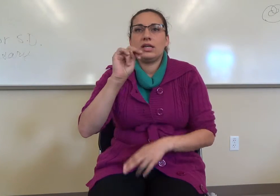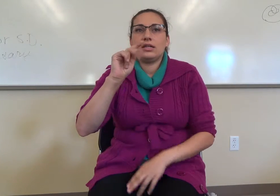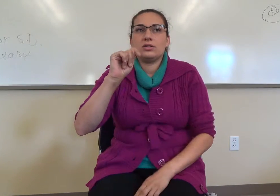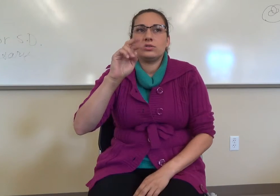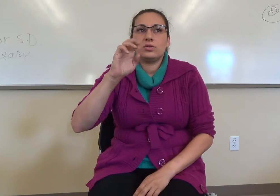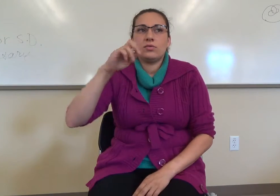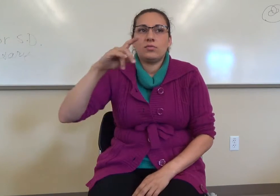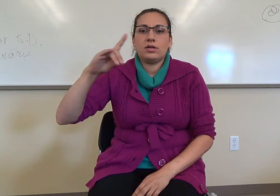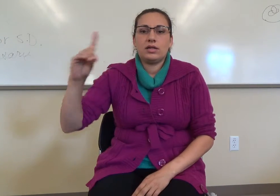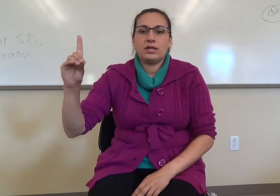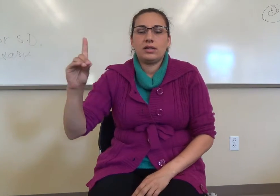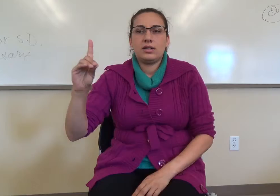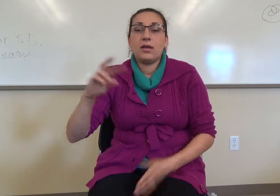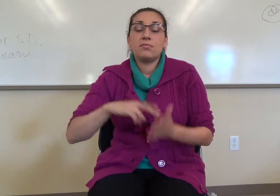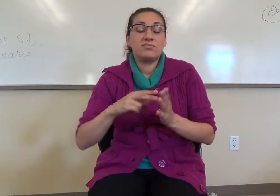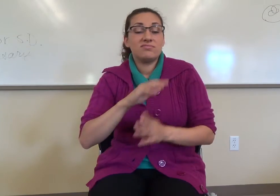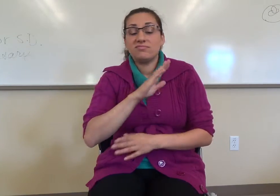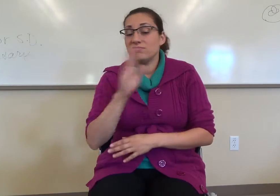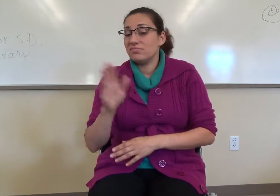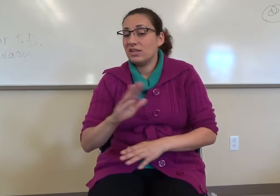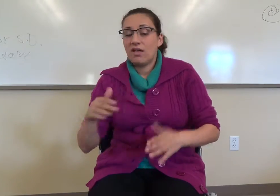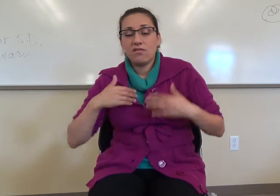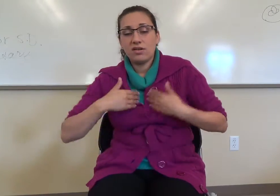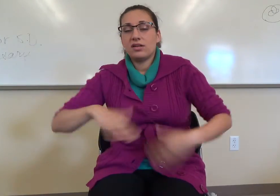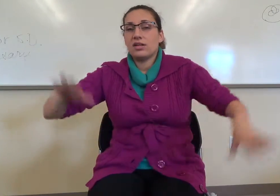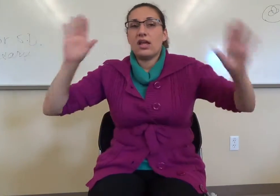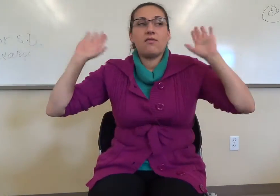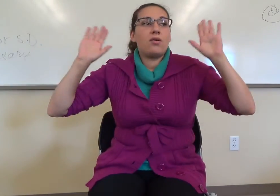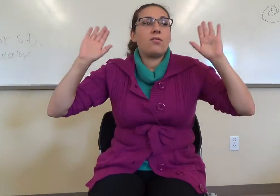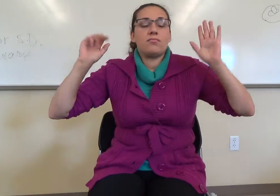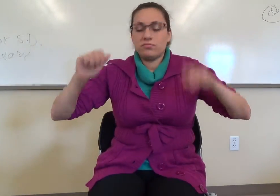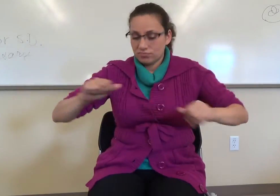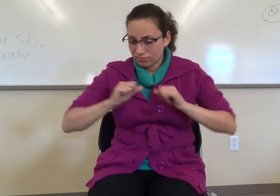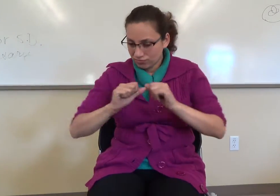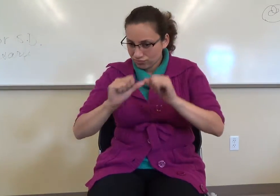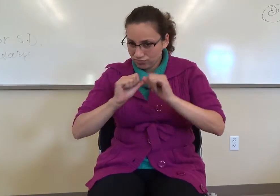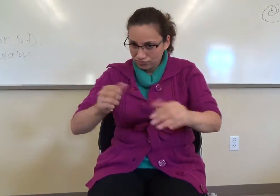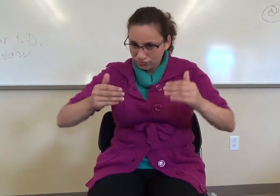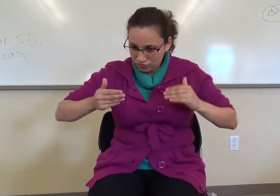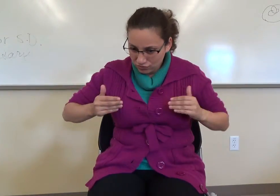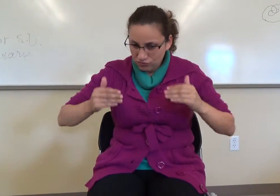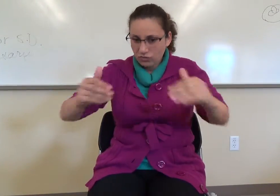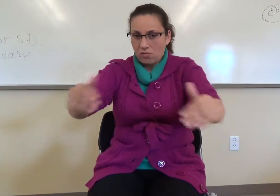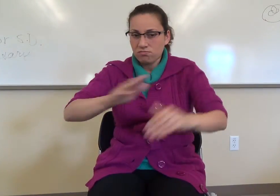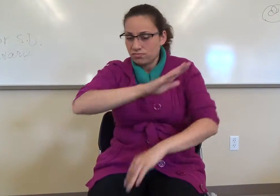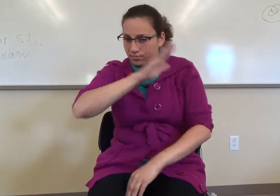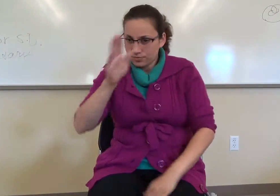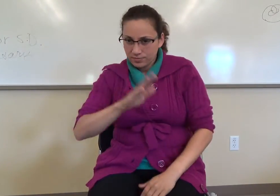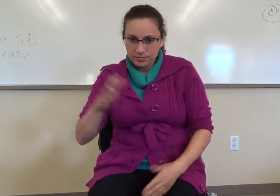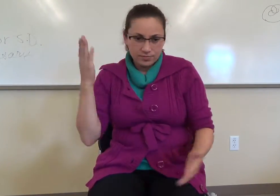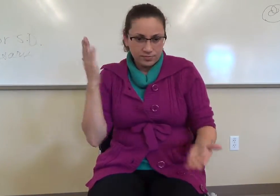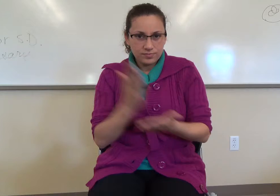the Intrepid, it means he never gave up, he moved forward, he didn't stop.